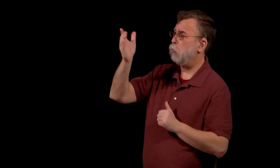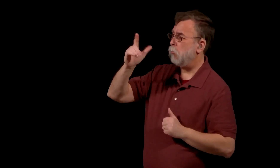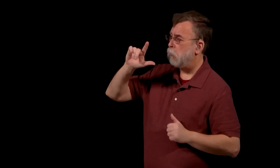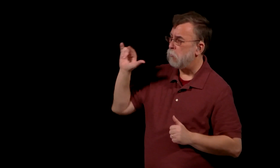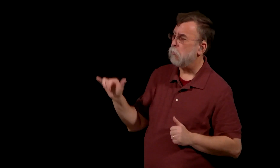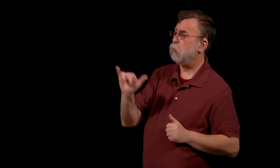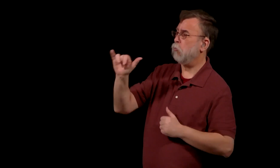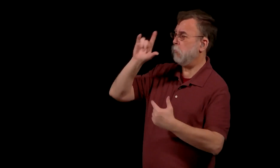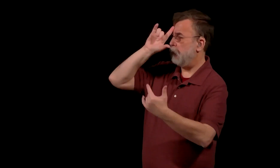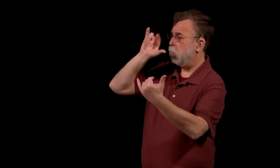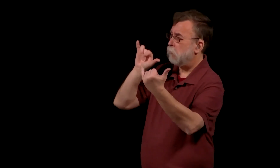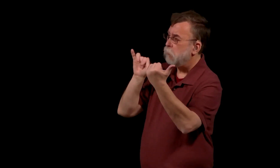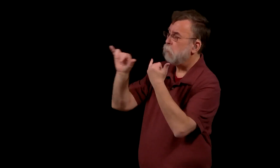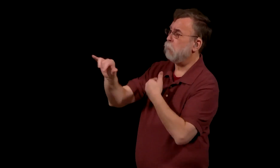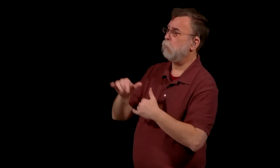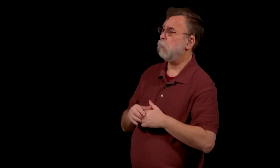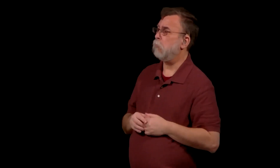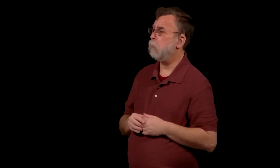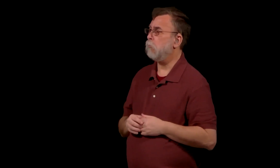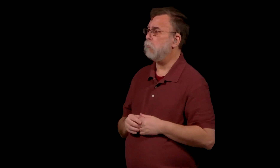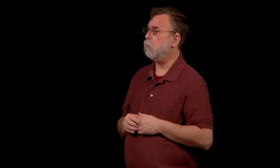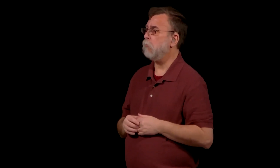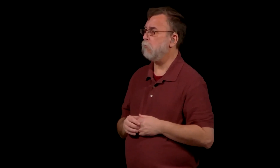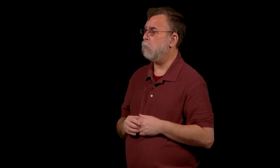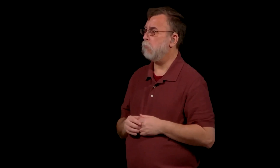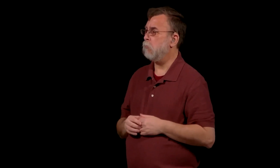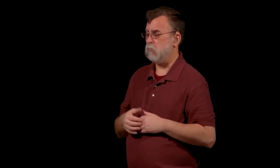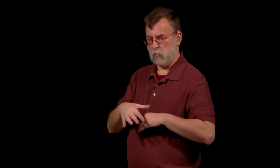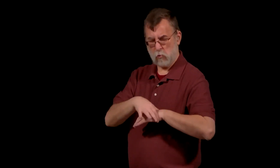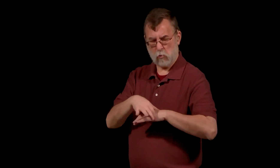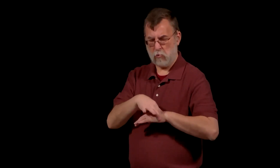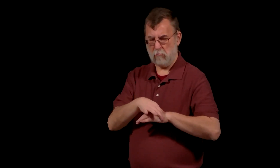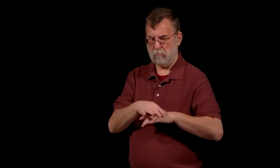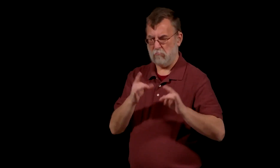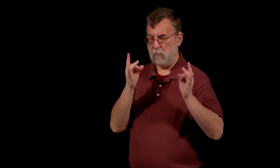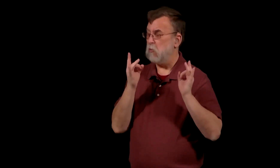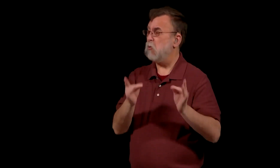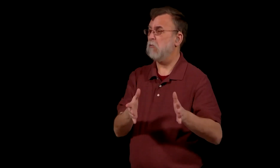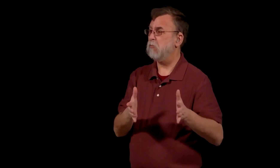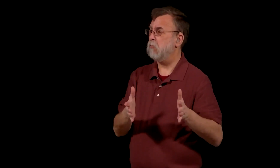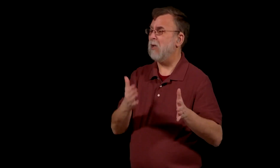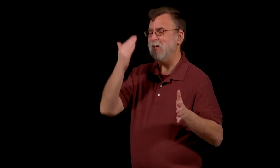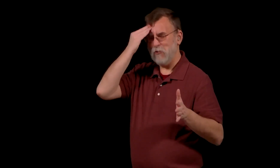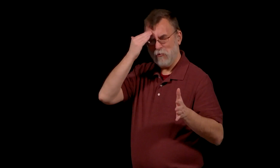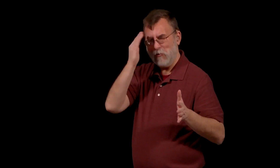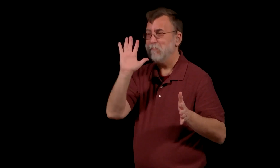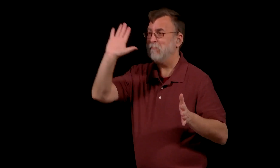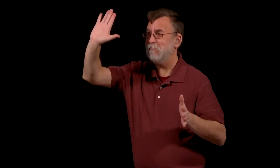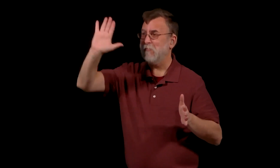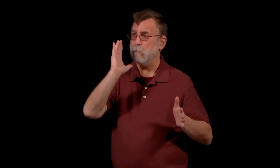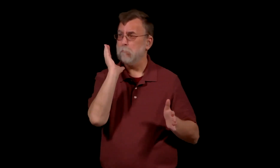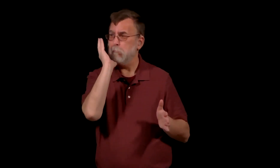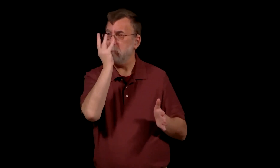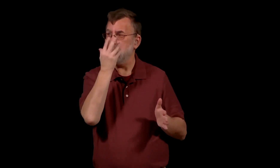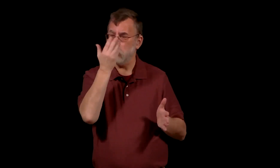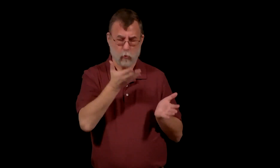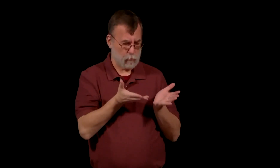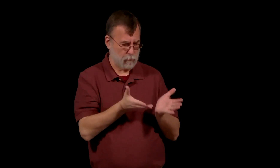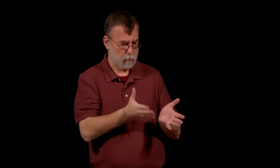for eternal life in your kingdom forever. Earth is just a moment. You made